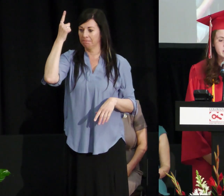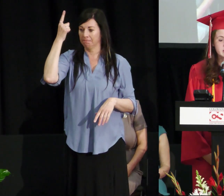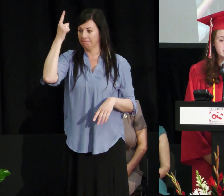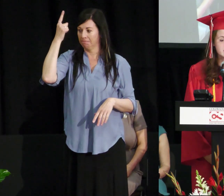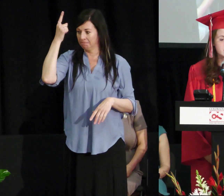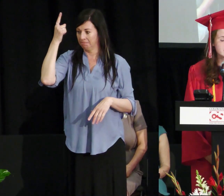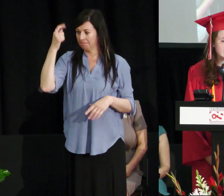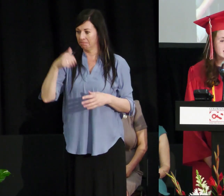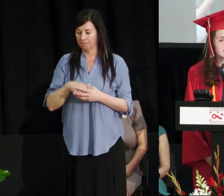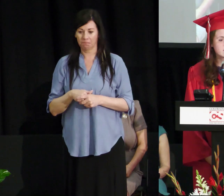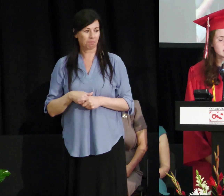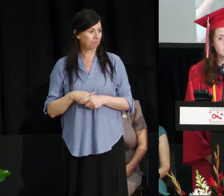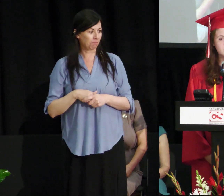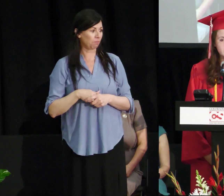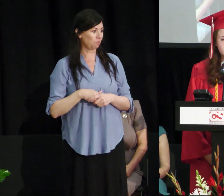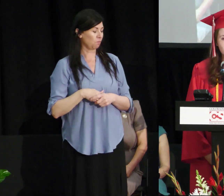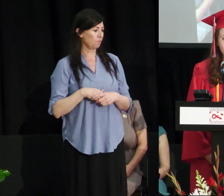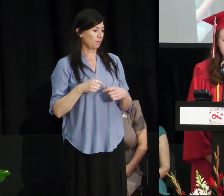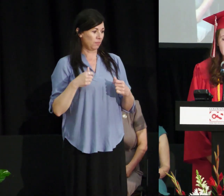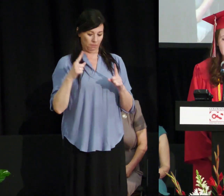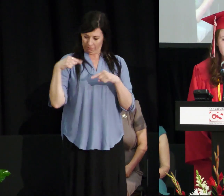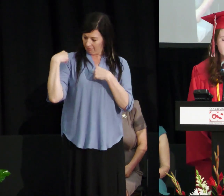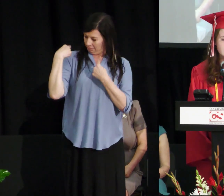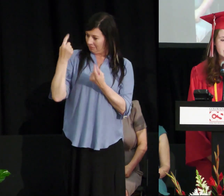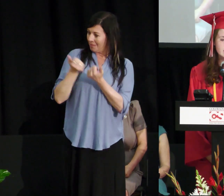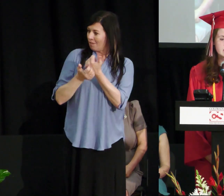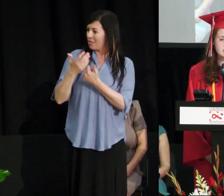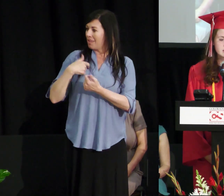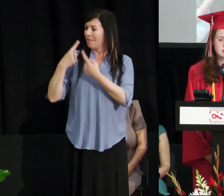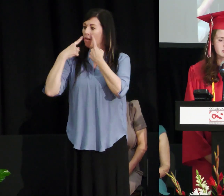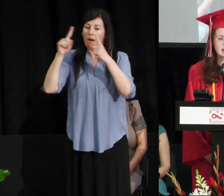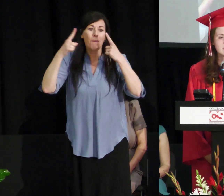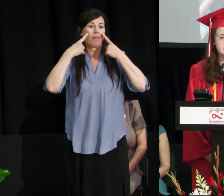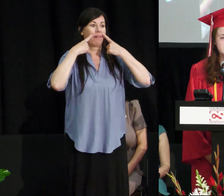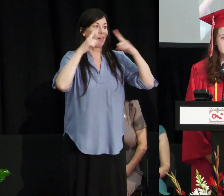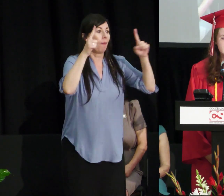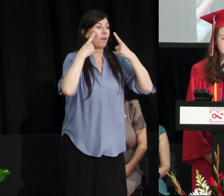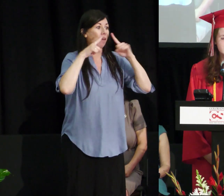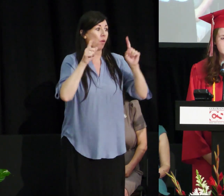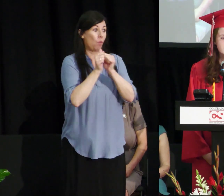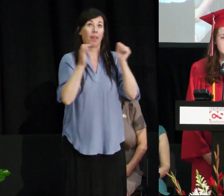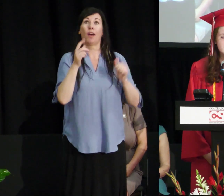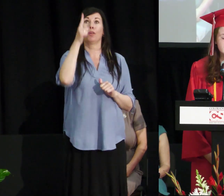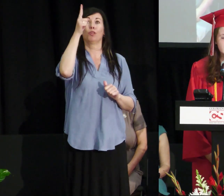I don't think I could have accomplished all that I have without you.